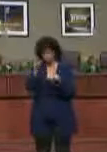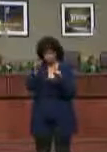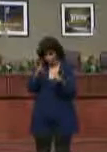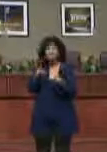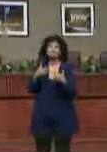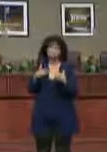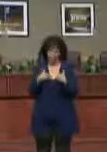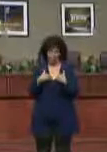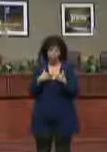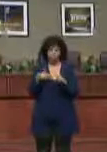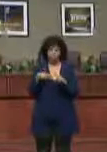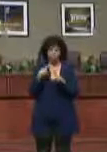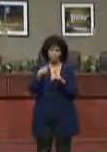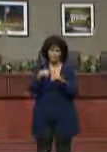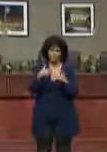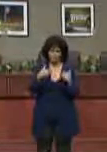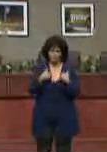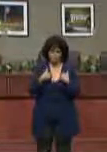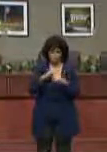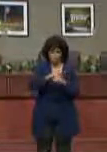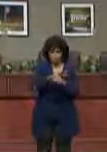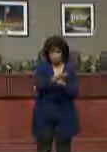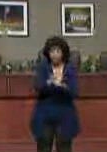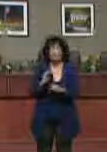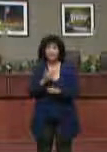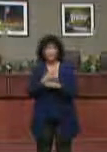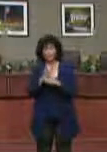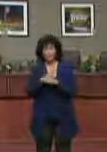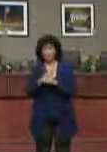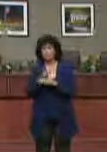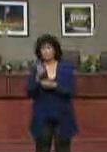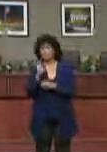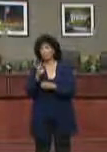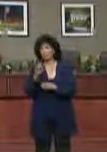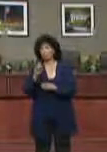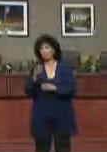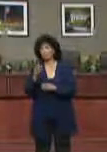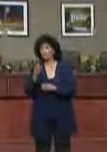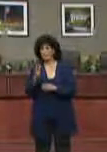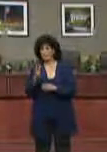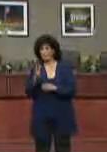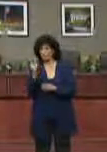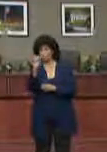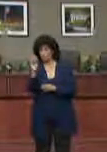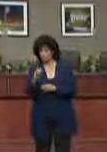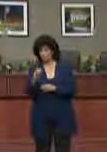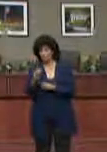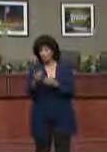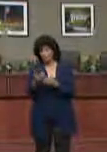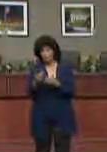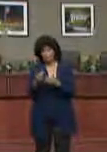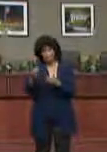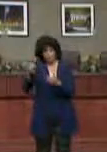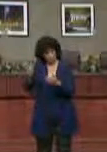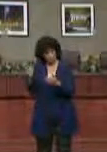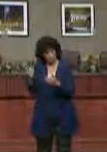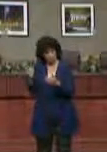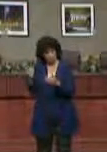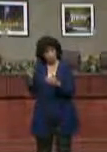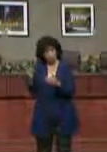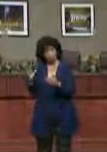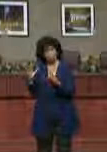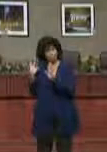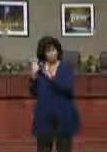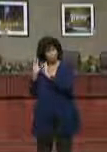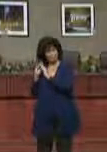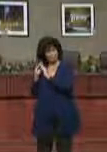14-day positivity rate is 9.6%, up from 8.4% at our last briefing